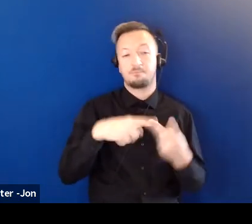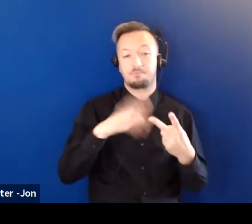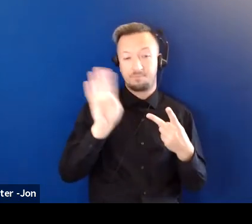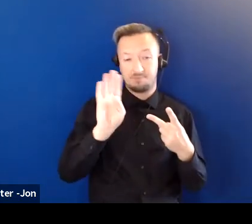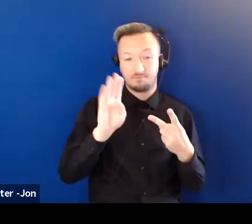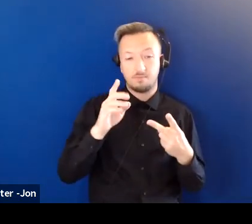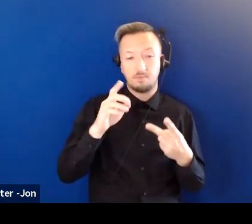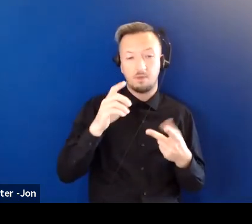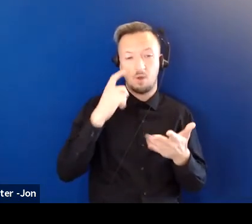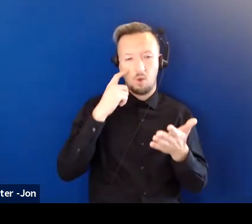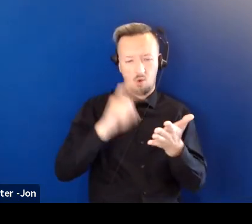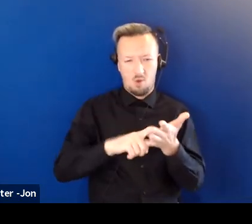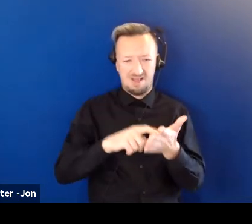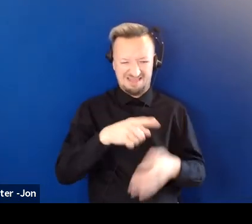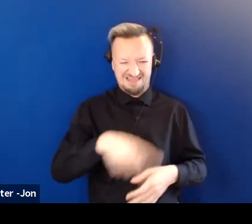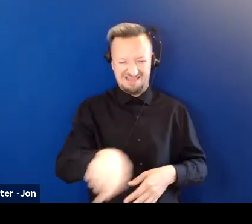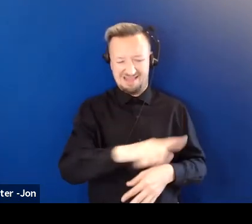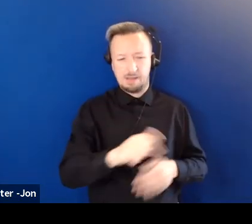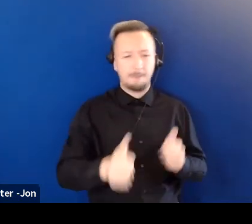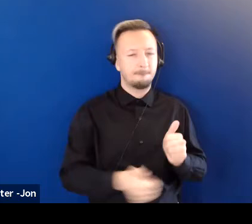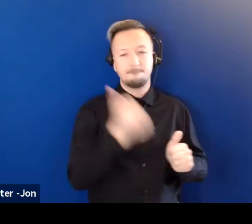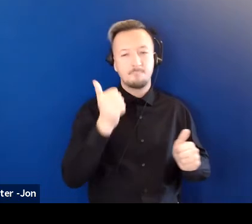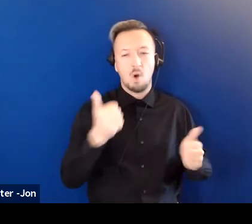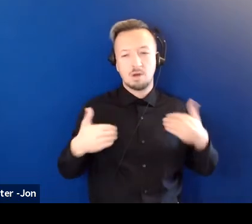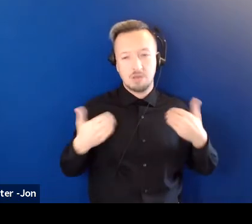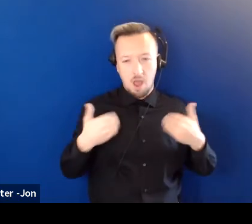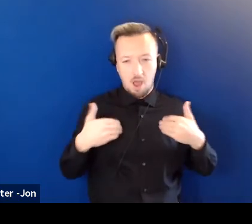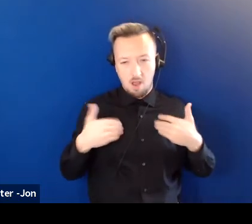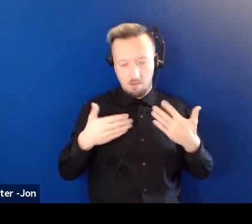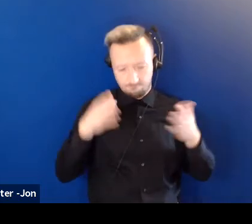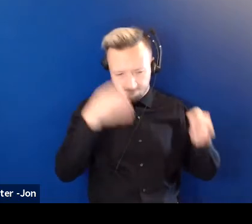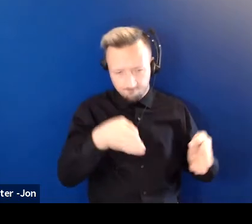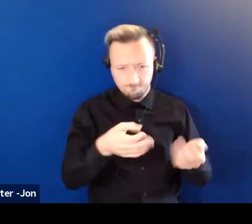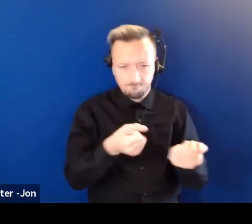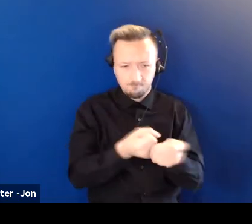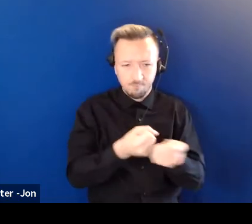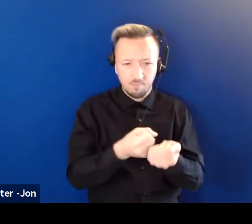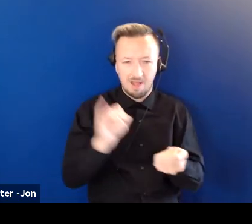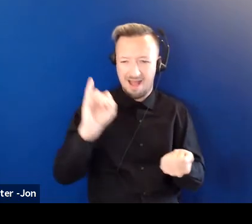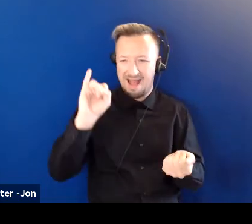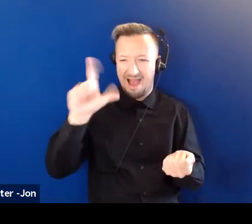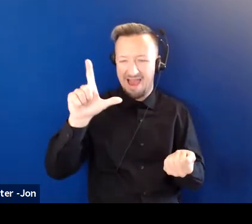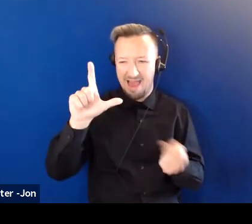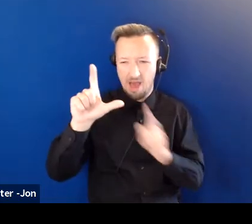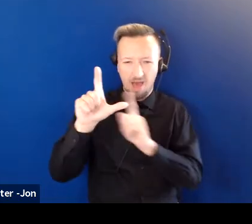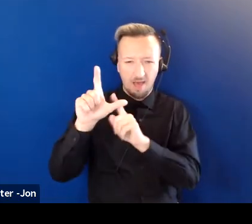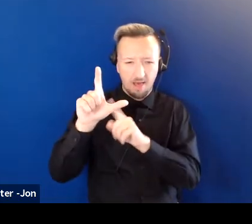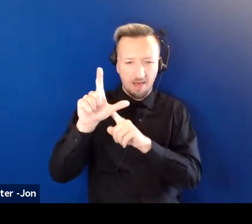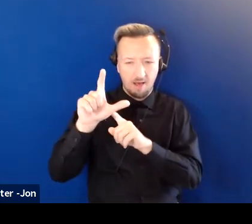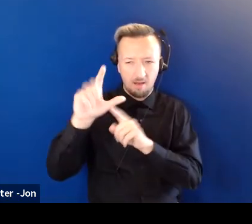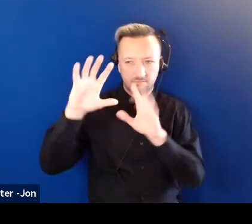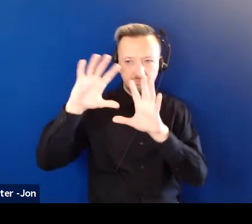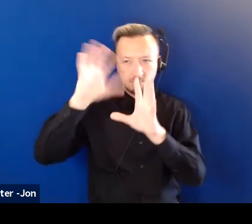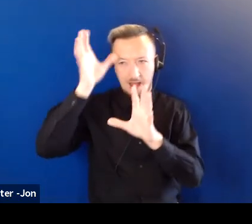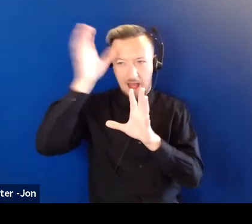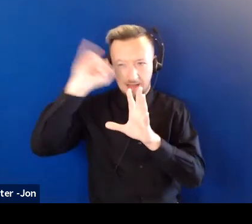recognizing that our youngest youth and serving them through that independent living philosophy and through peer mentoring is just